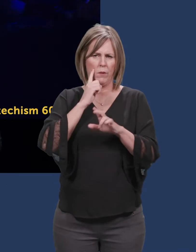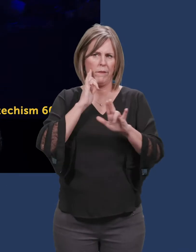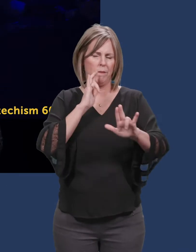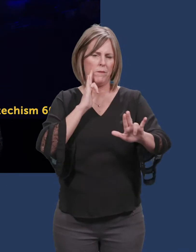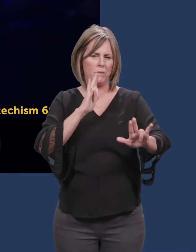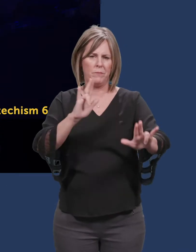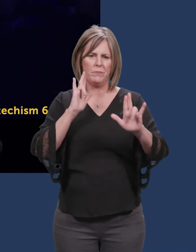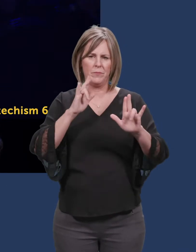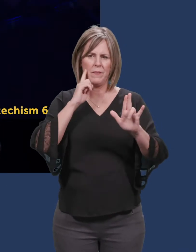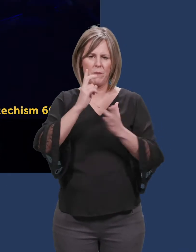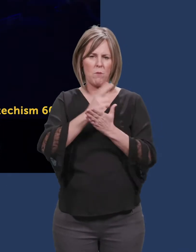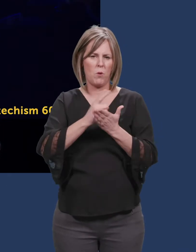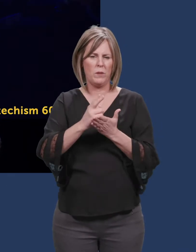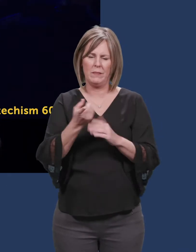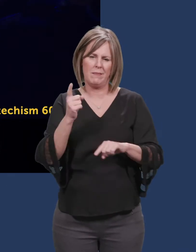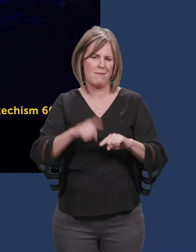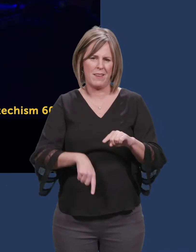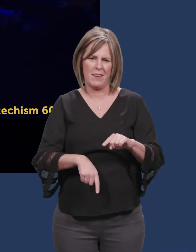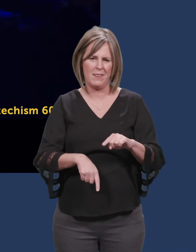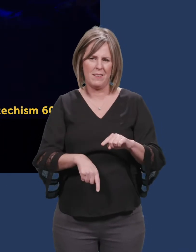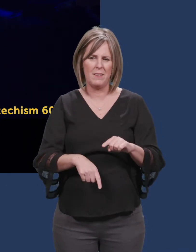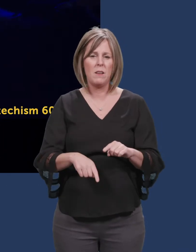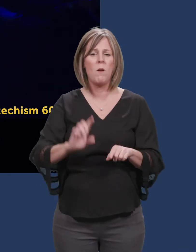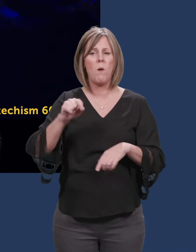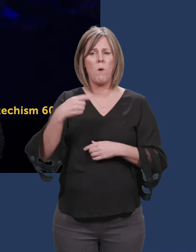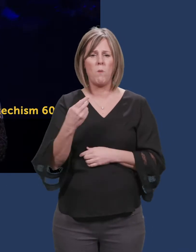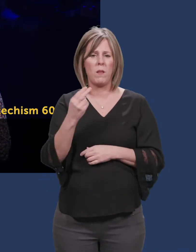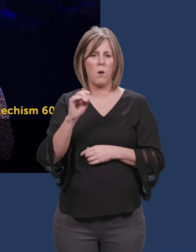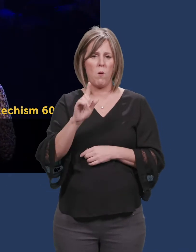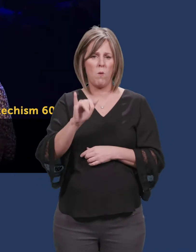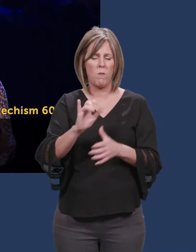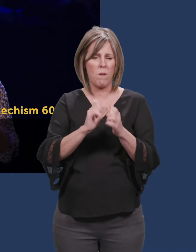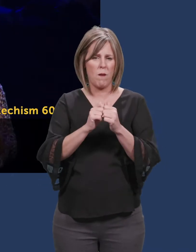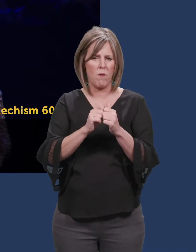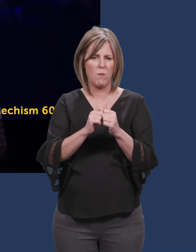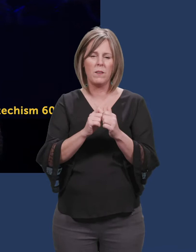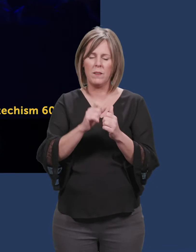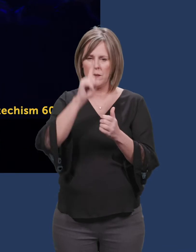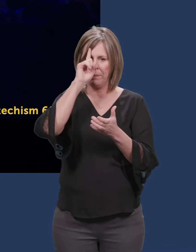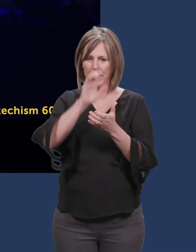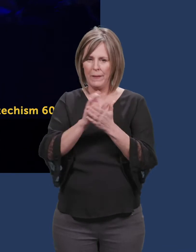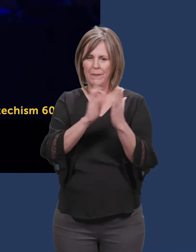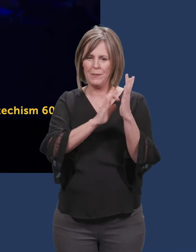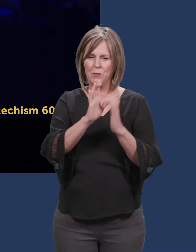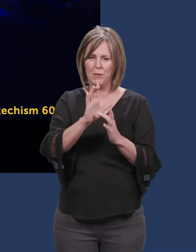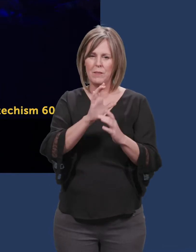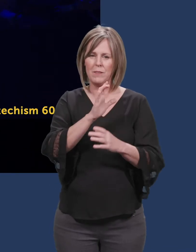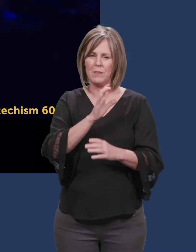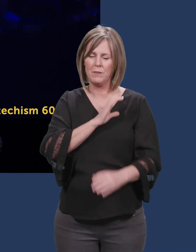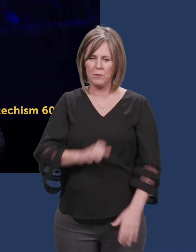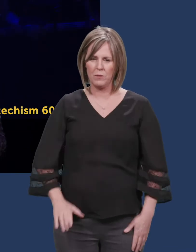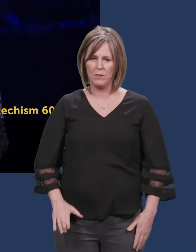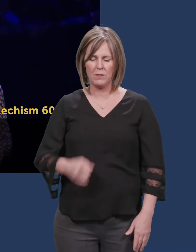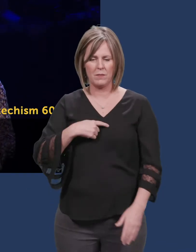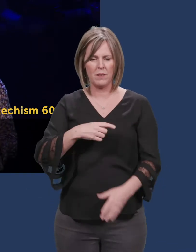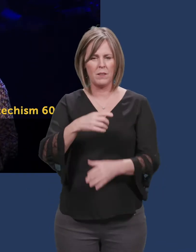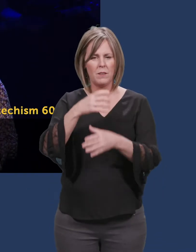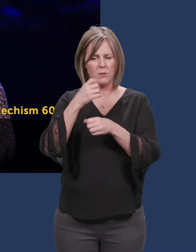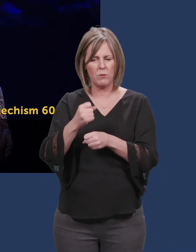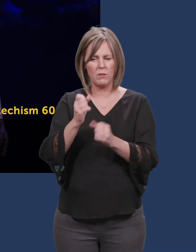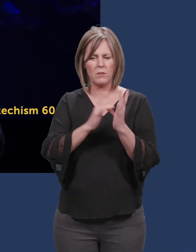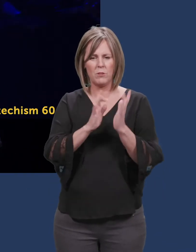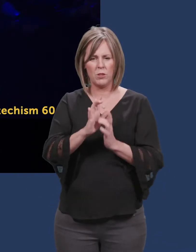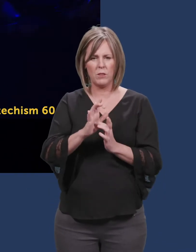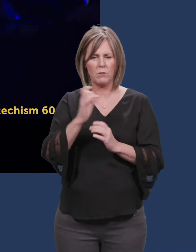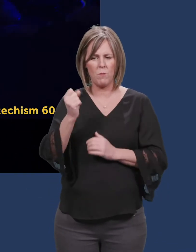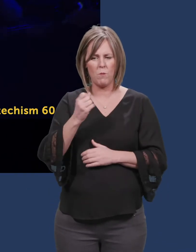God apart from faith in Jesus Christ. And I trust that He holds my life